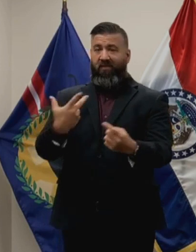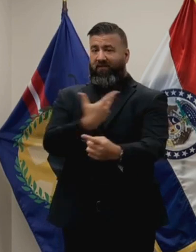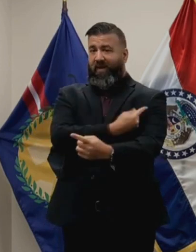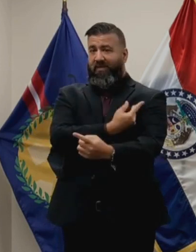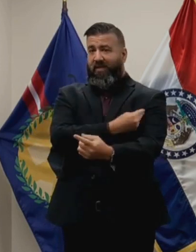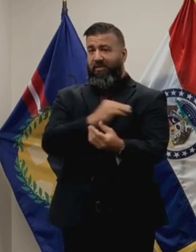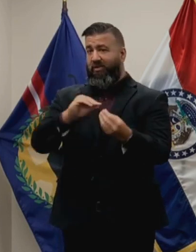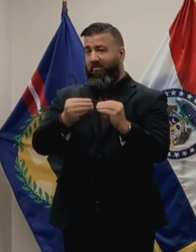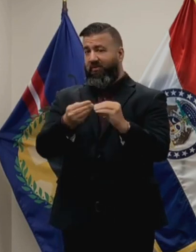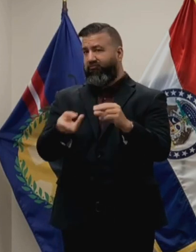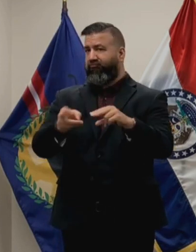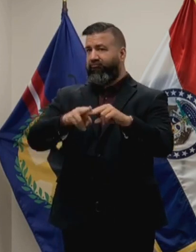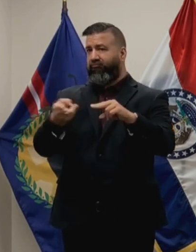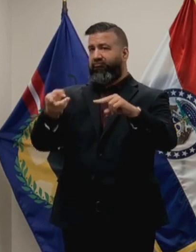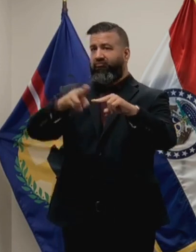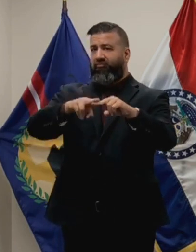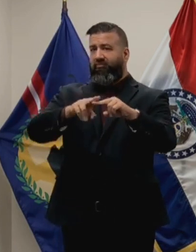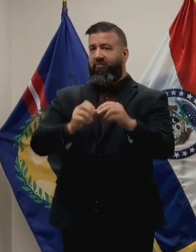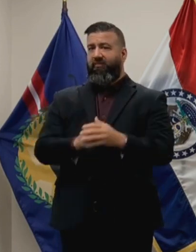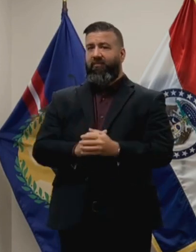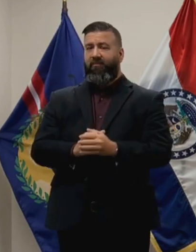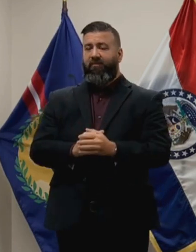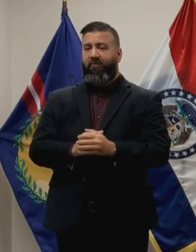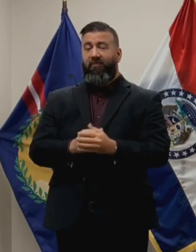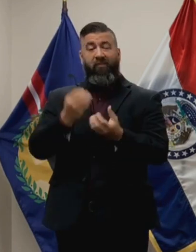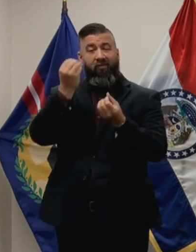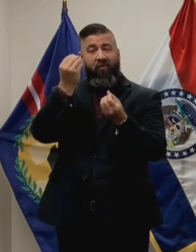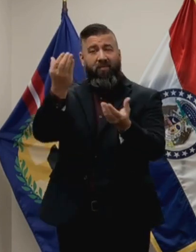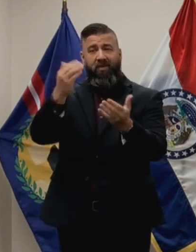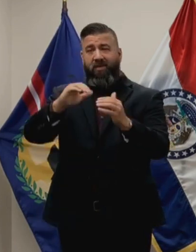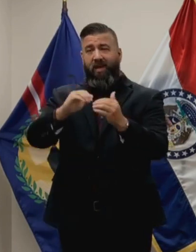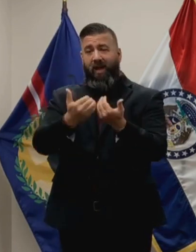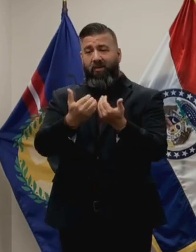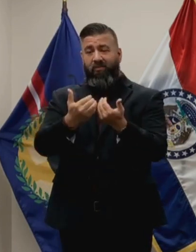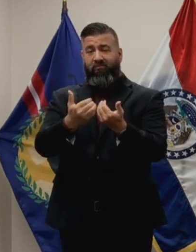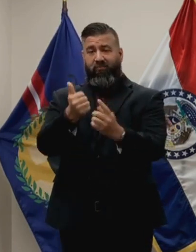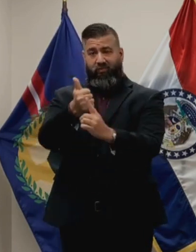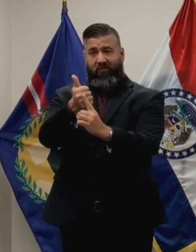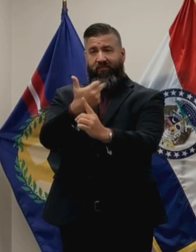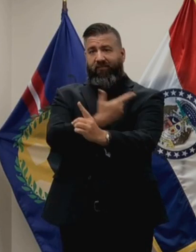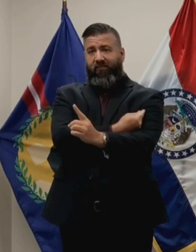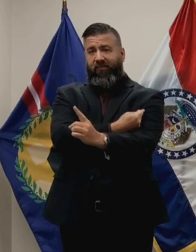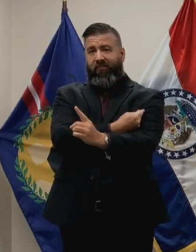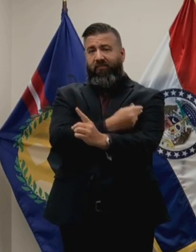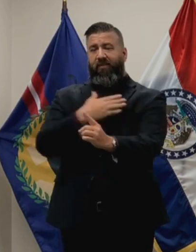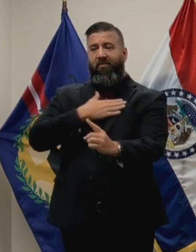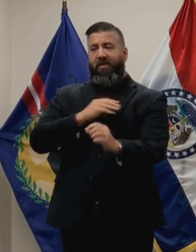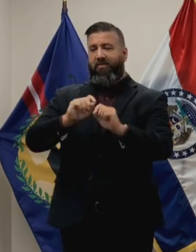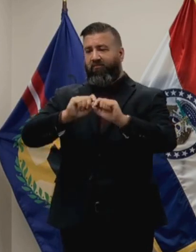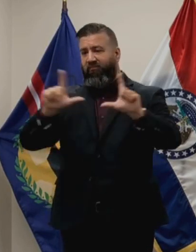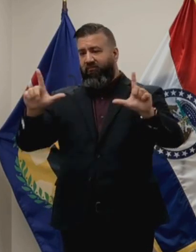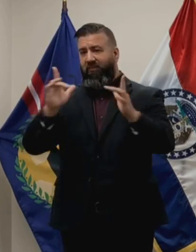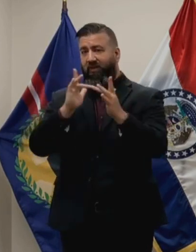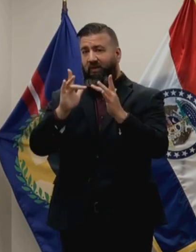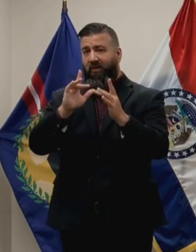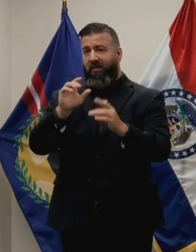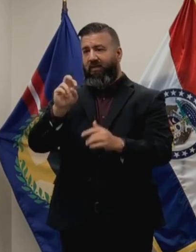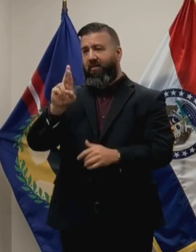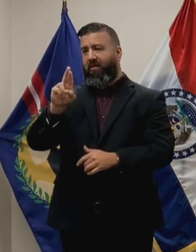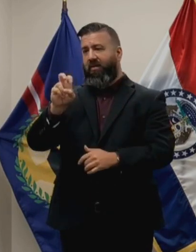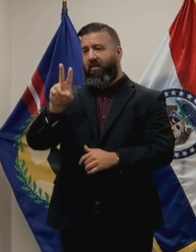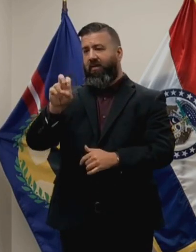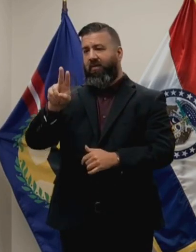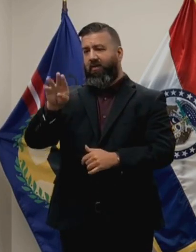in the county as a whole. For information on how to get vaccinated, visit revivestl.com. There